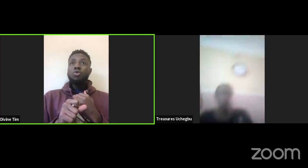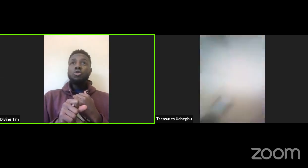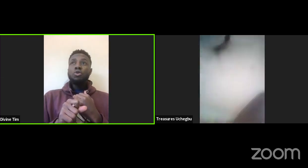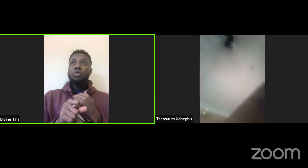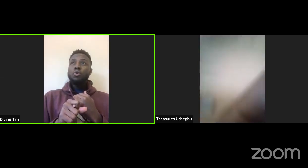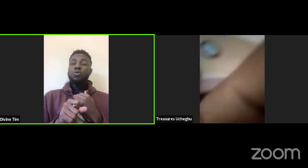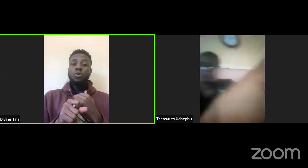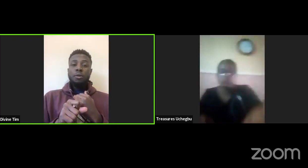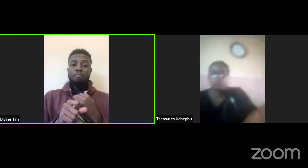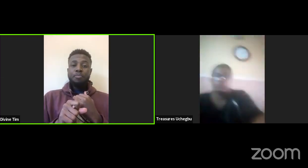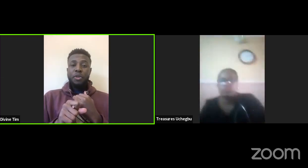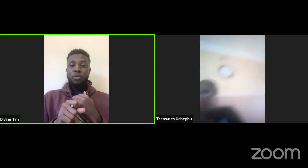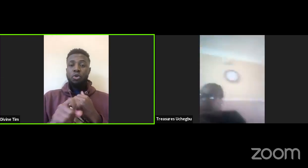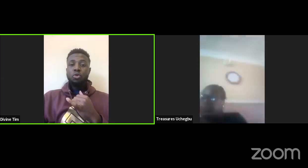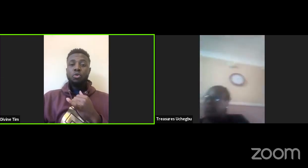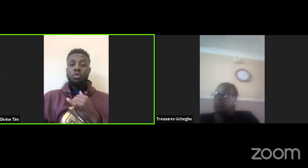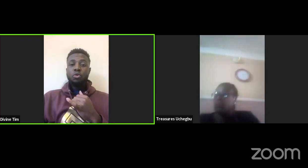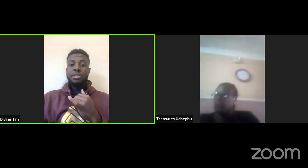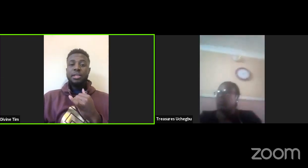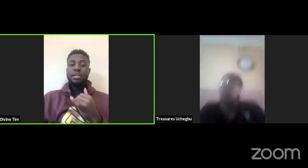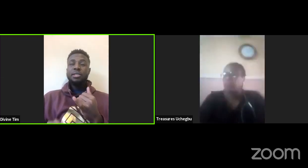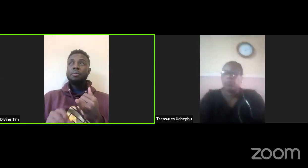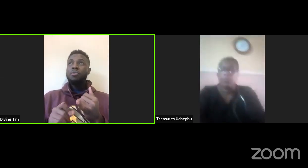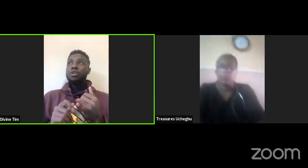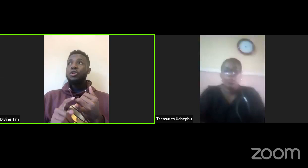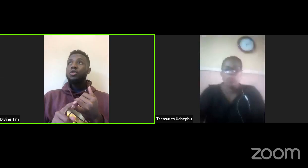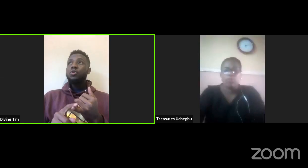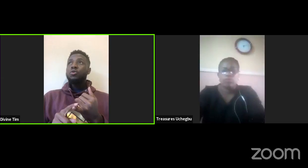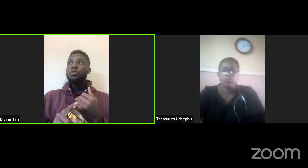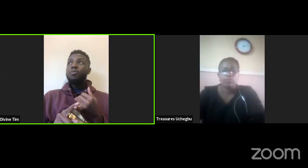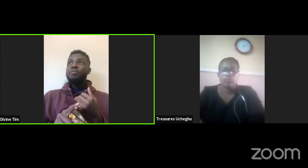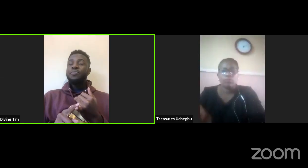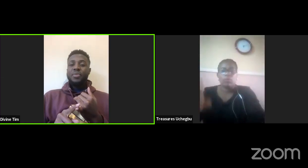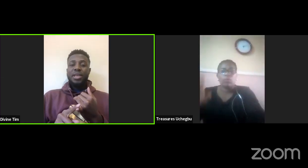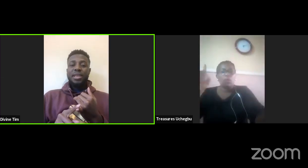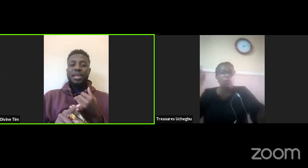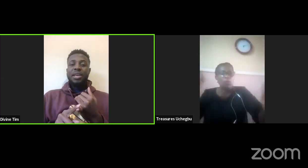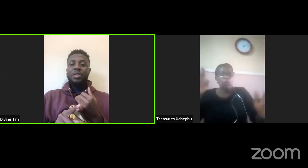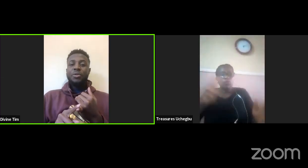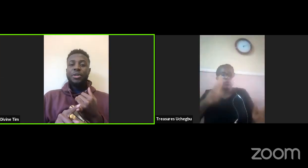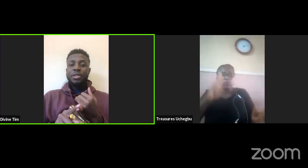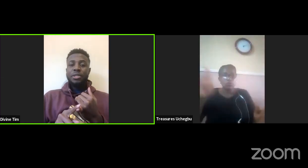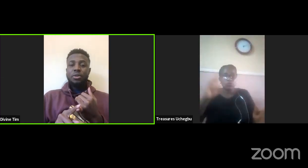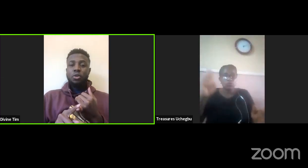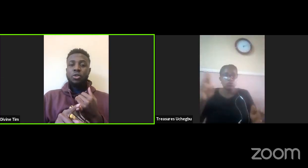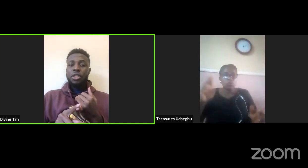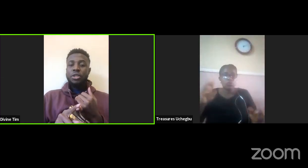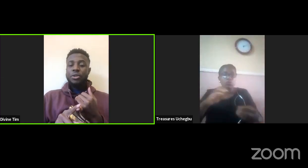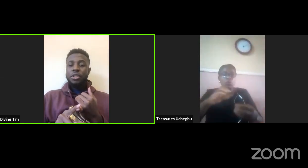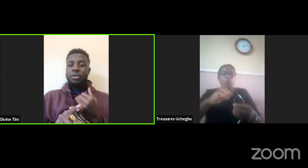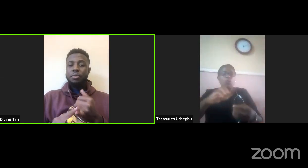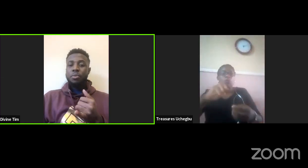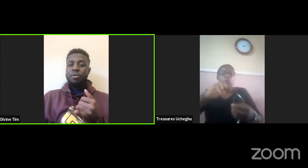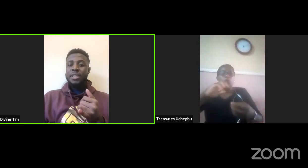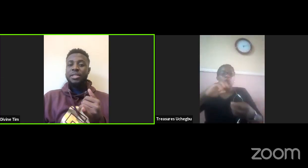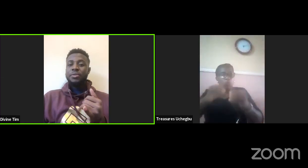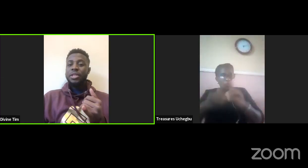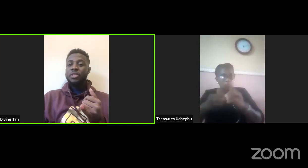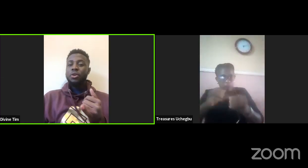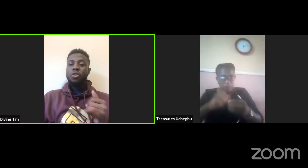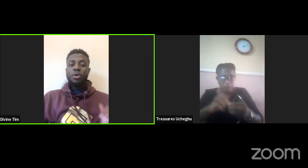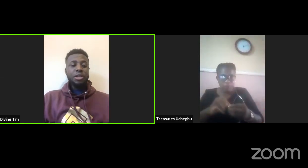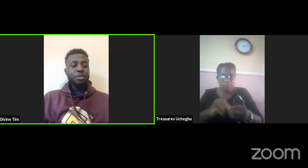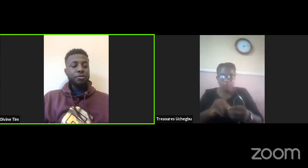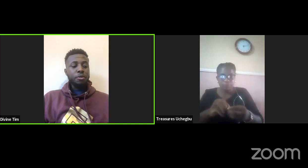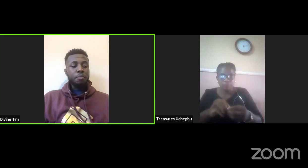you want to go to school, if you want to do a master's, to increase or to decrease poverty